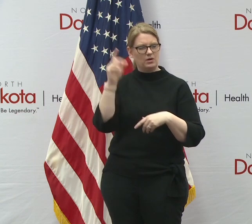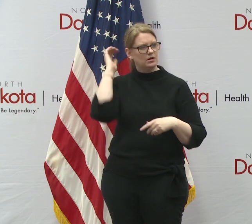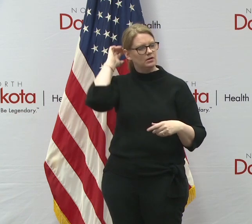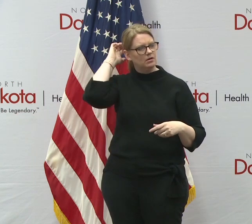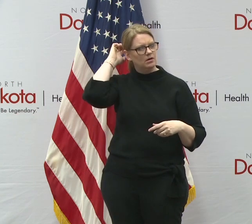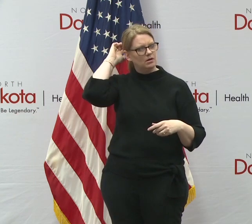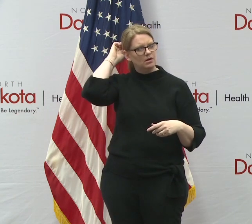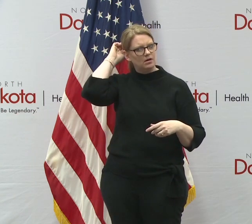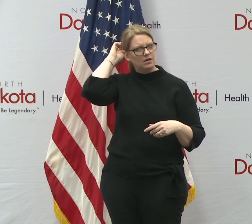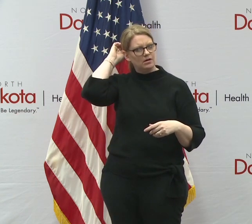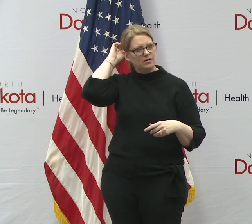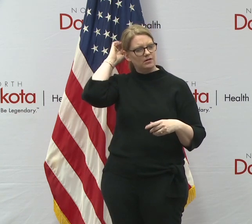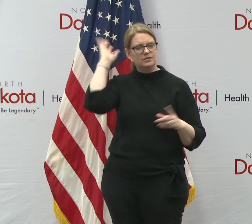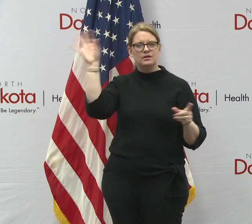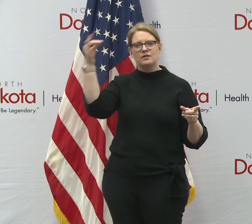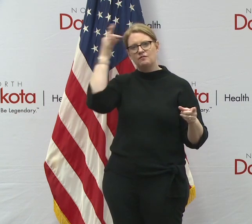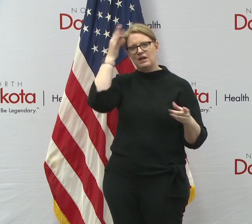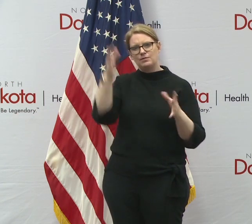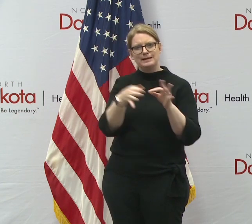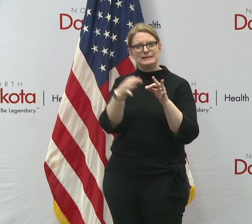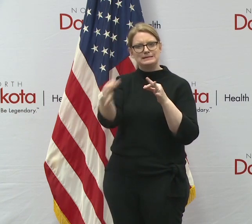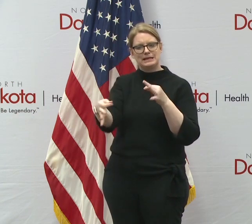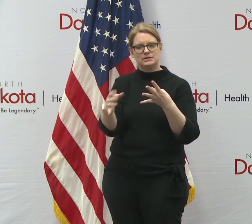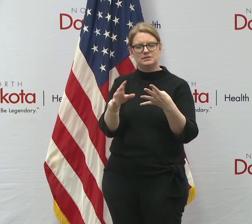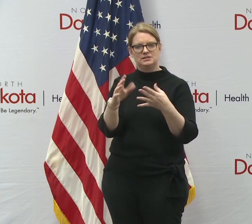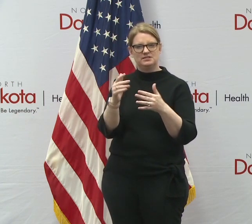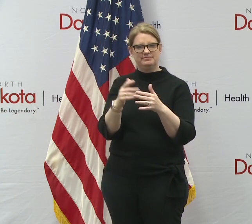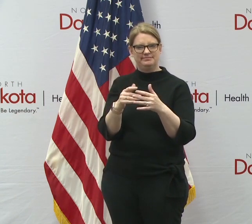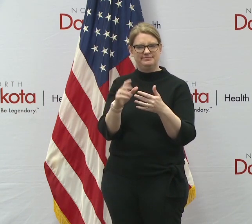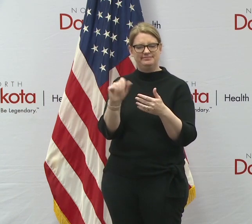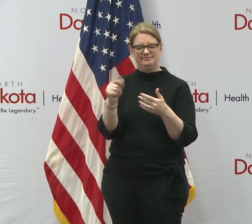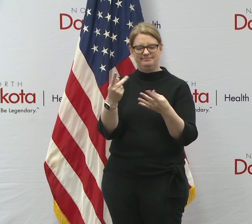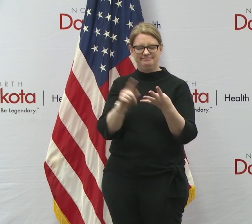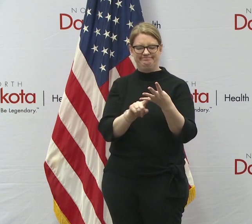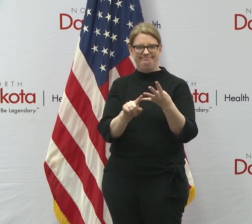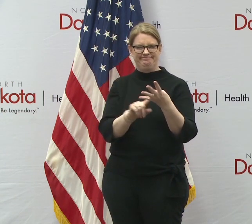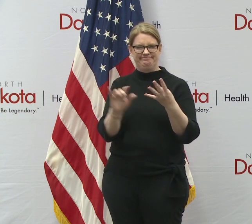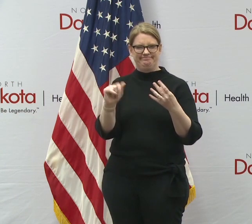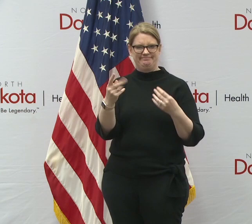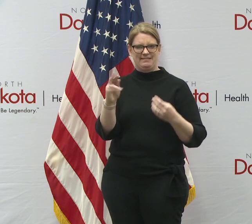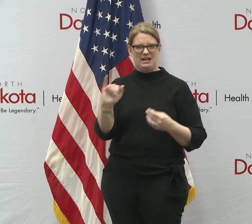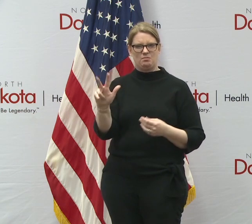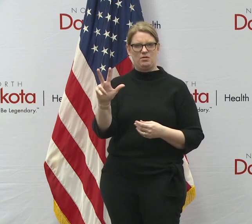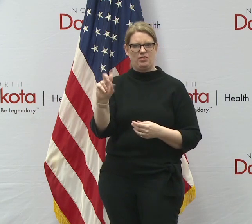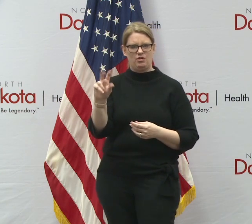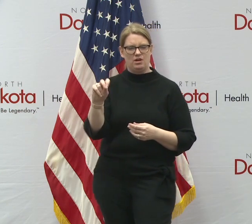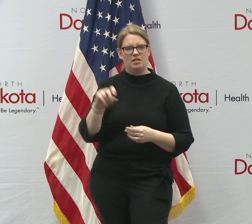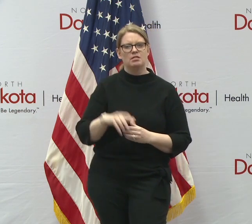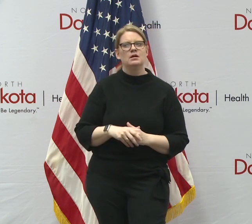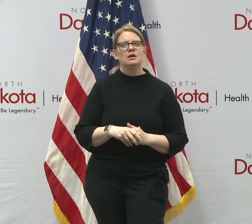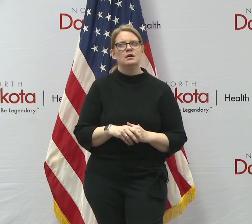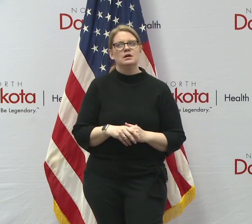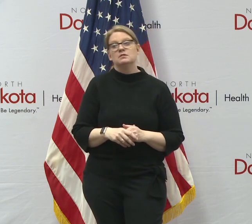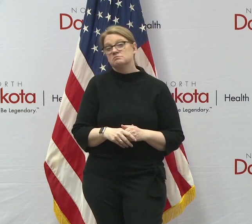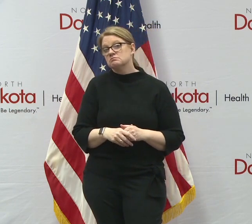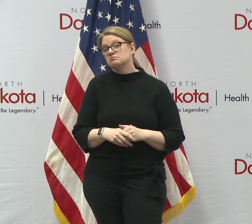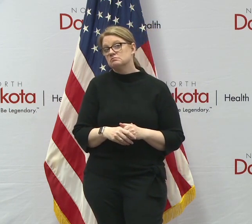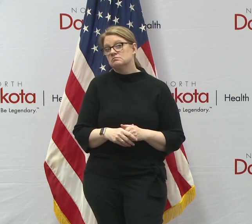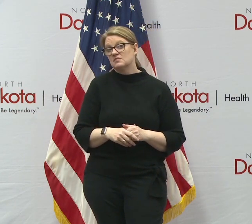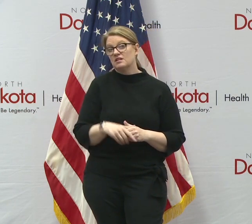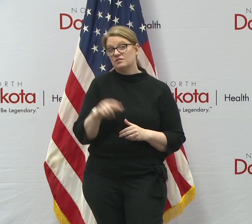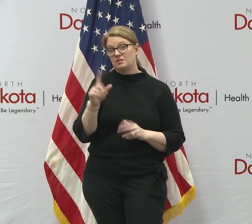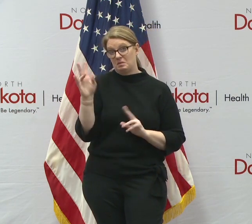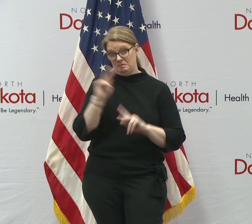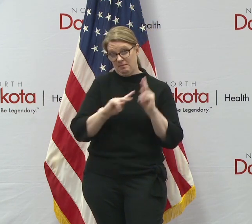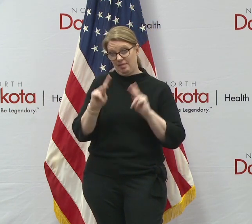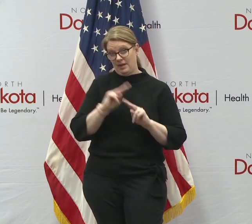Question related to the federal extension to April 30th and how accurate it is for North Dakota. I think for people that are following this